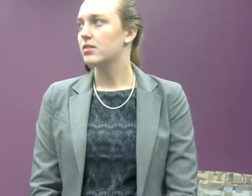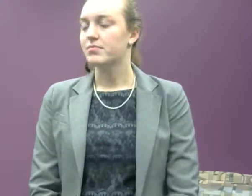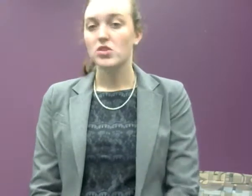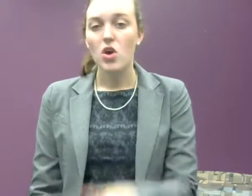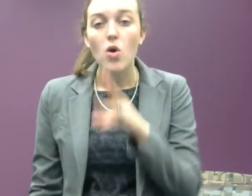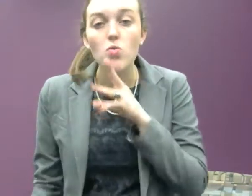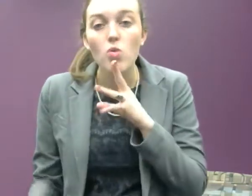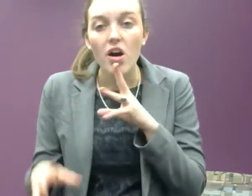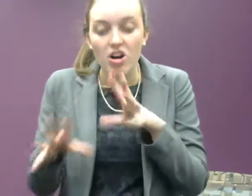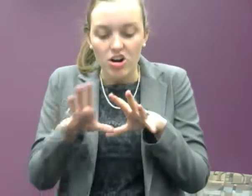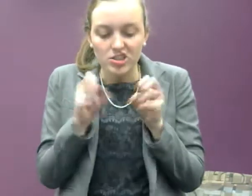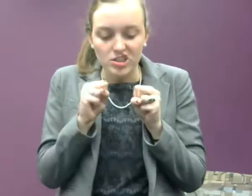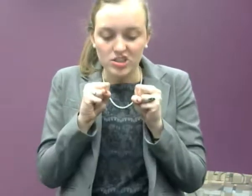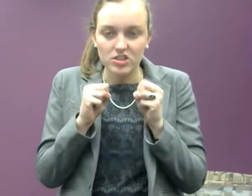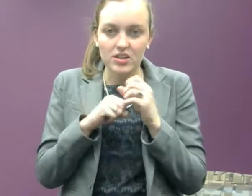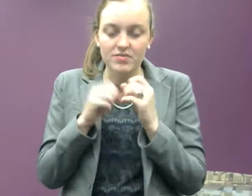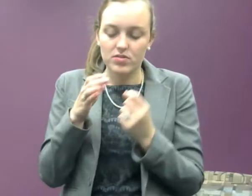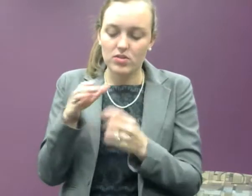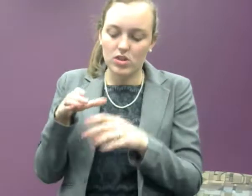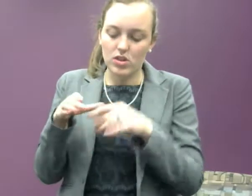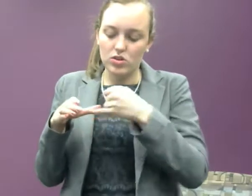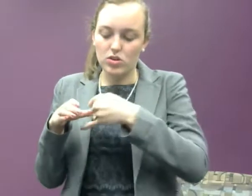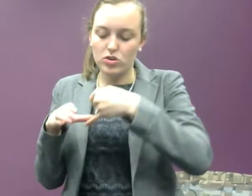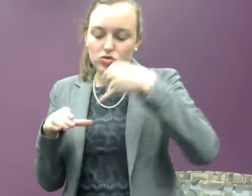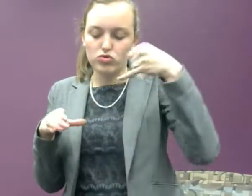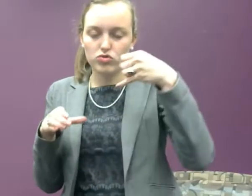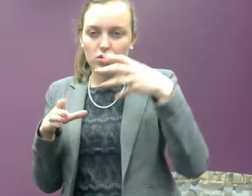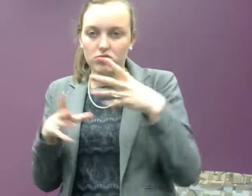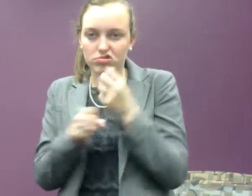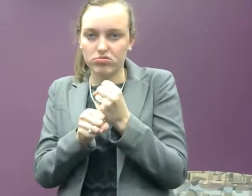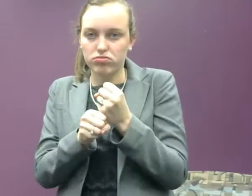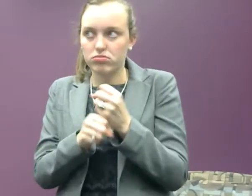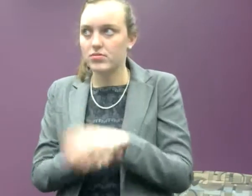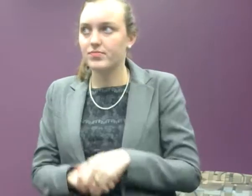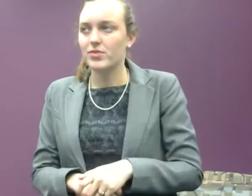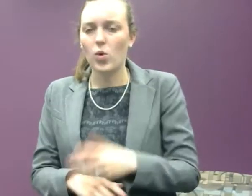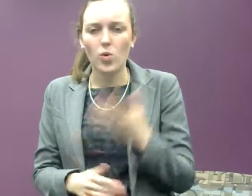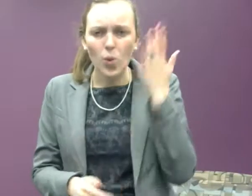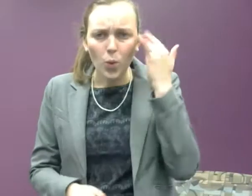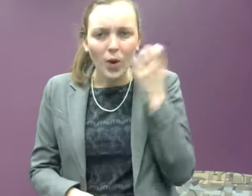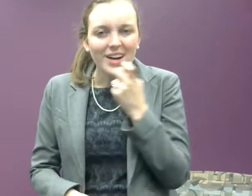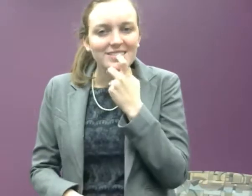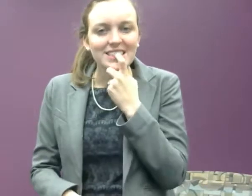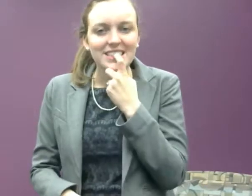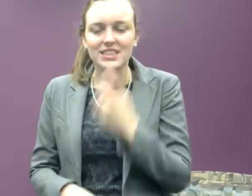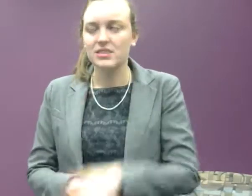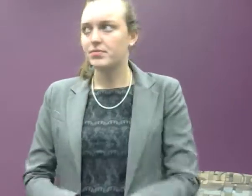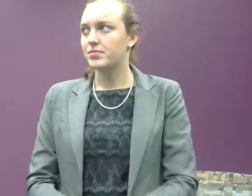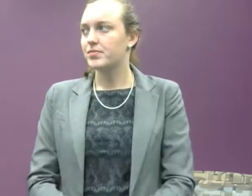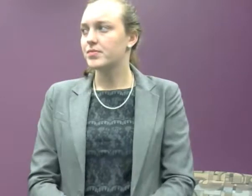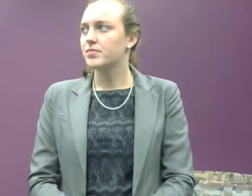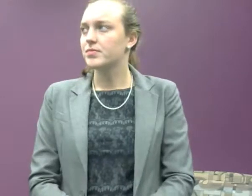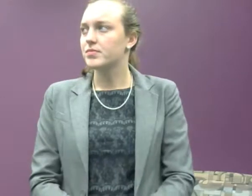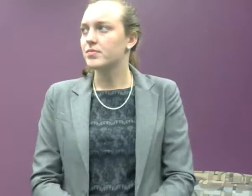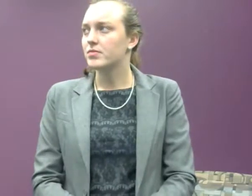the inside of the straw. It's glass, just like it did to the glasses, just like it did to these. And then the water's